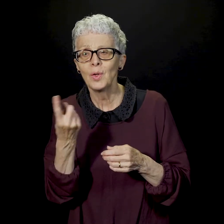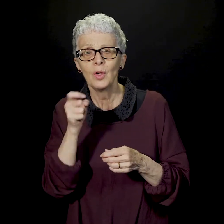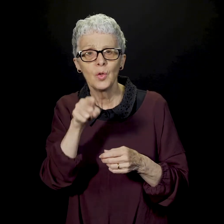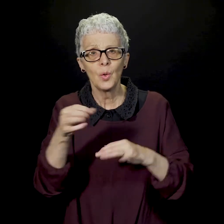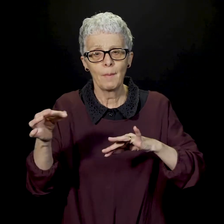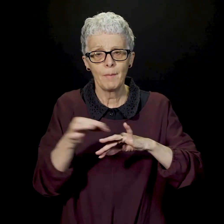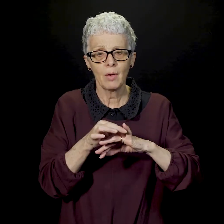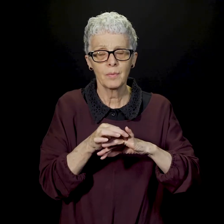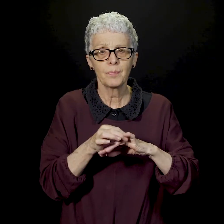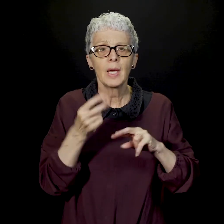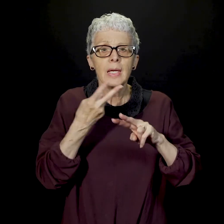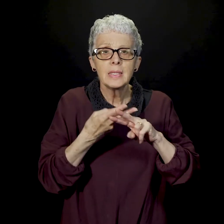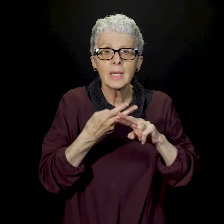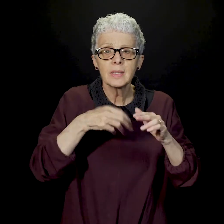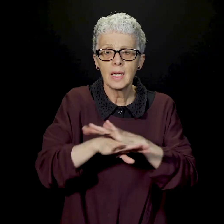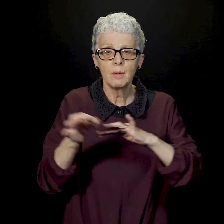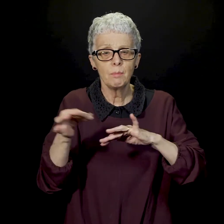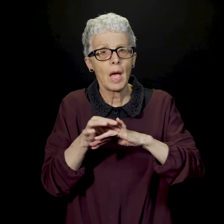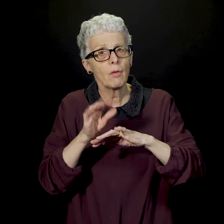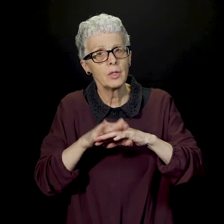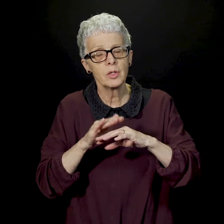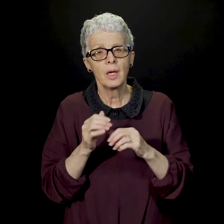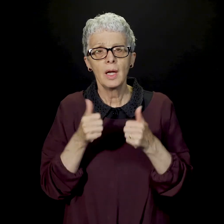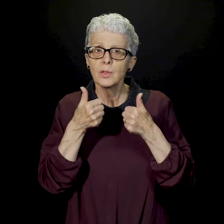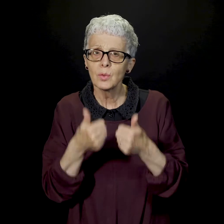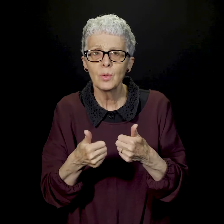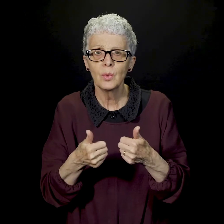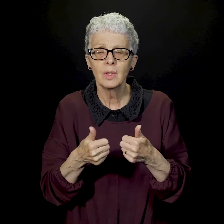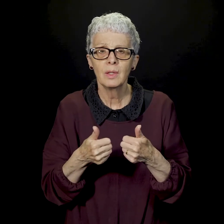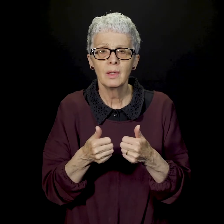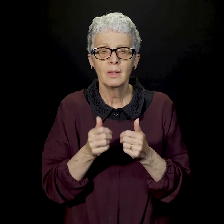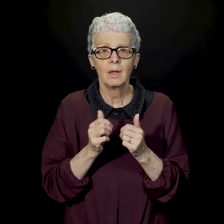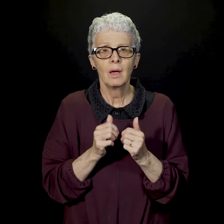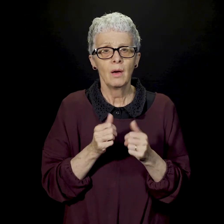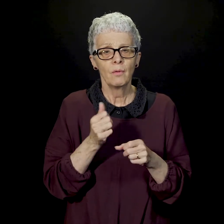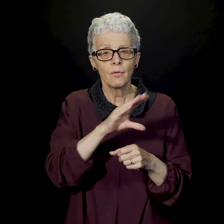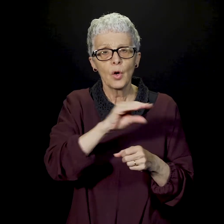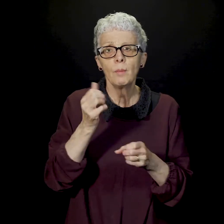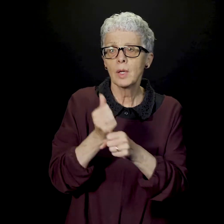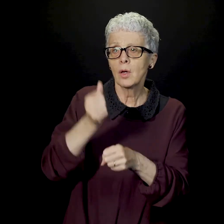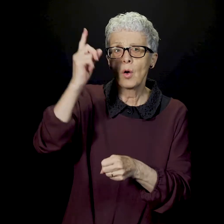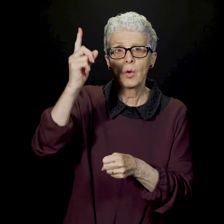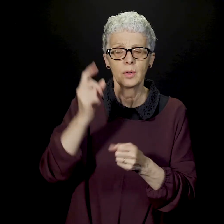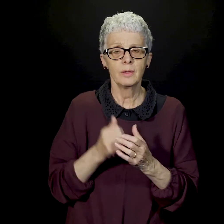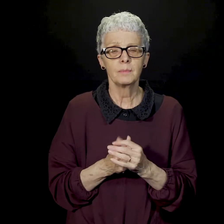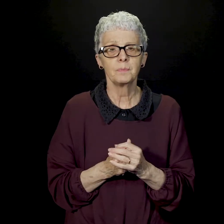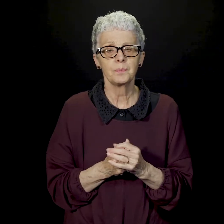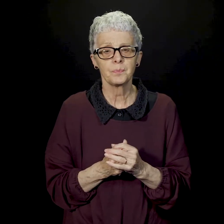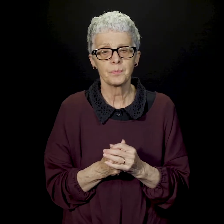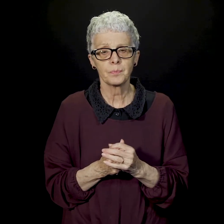Simply put, sexual intimacy within marriage reflects the sold-out devotion of God to humanity.